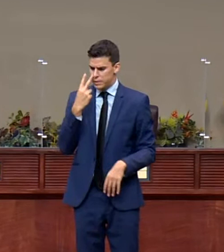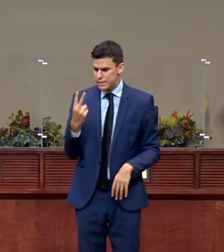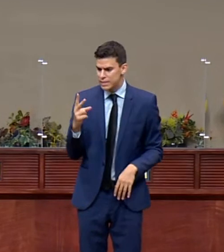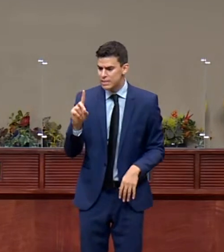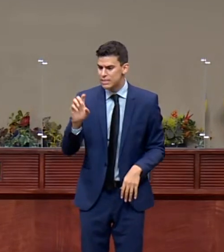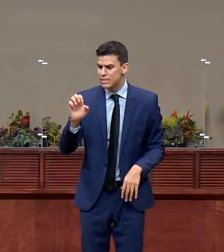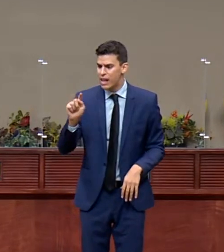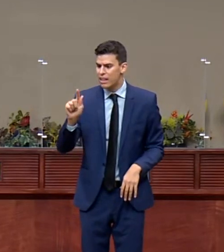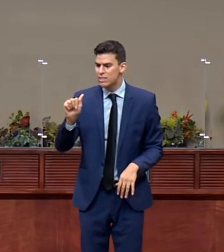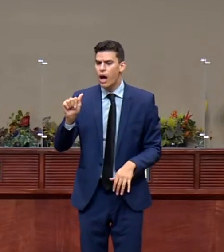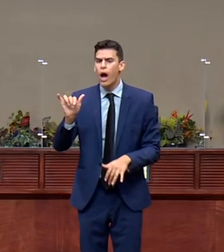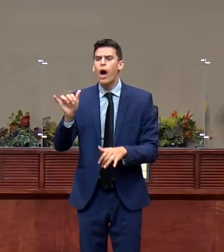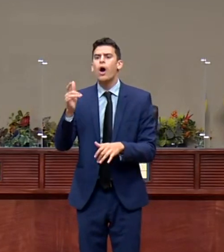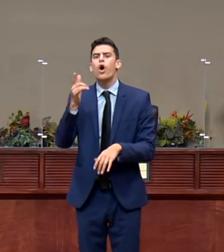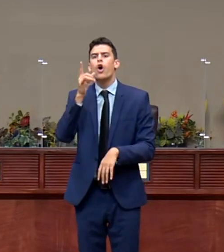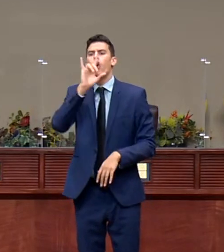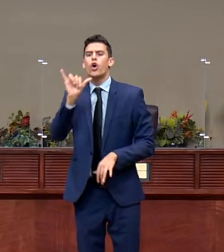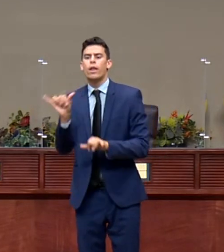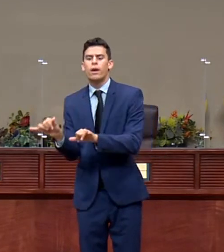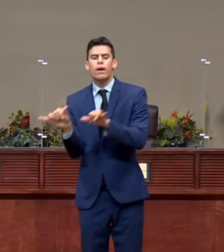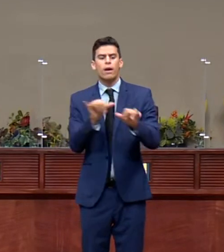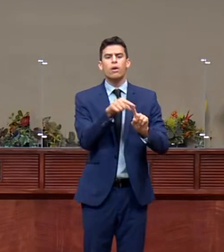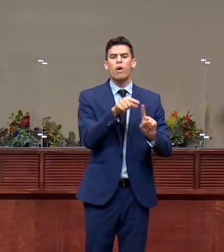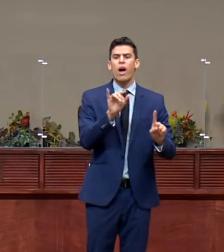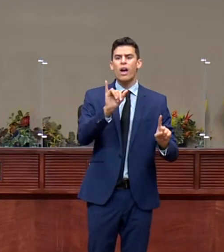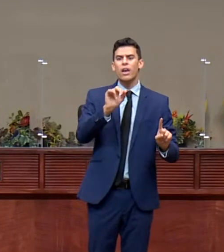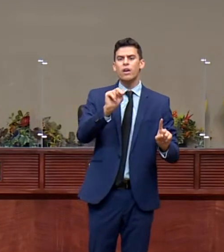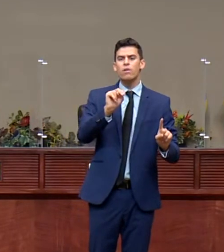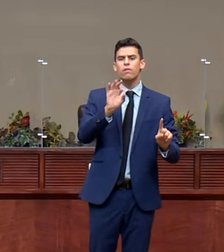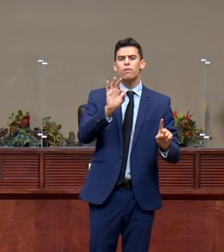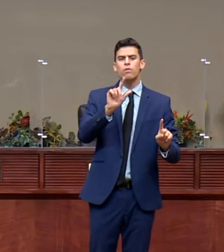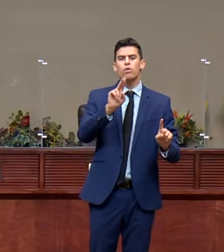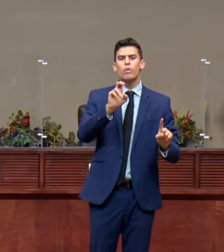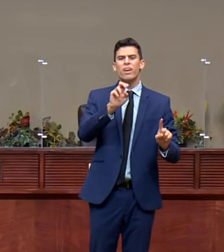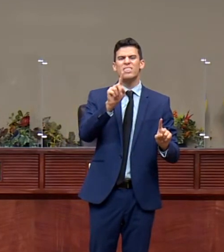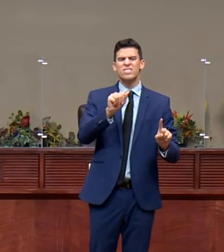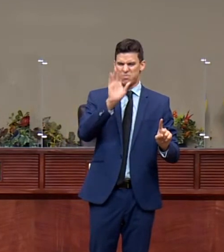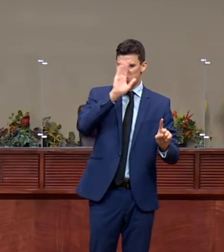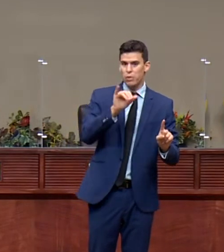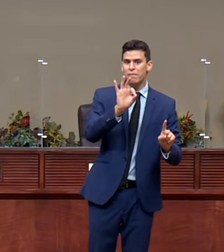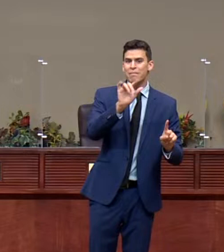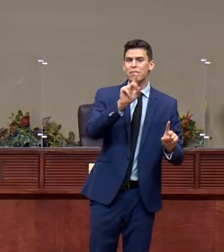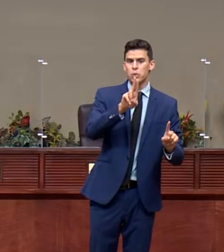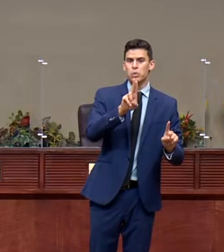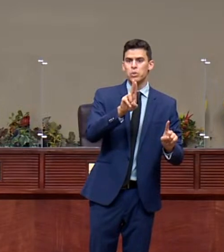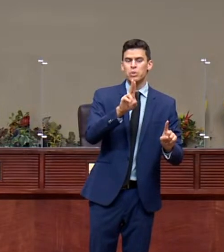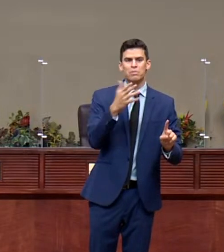with influenza, where schools are an important focus of infection.